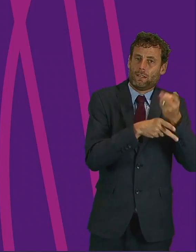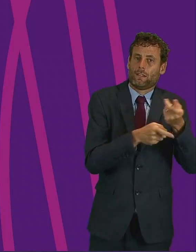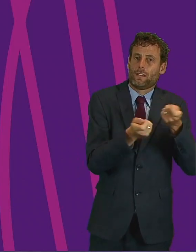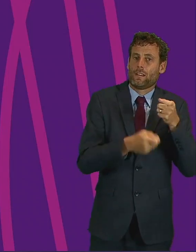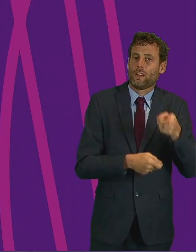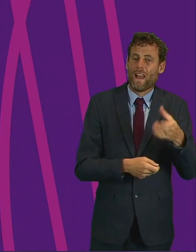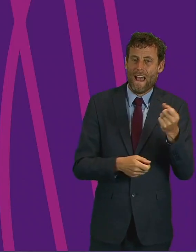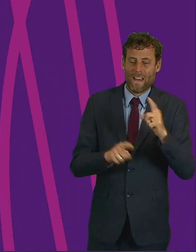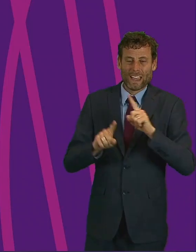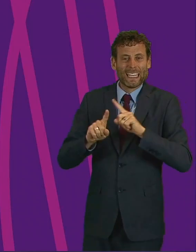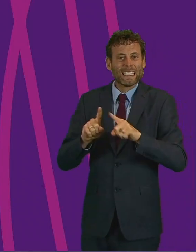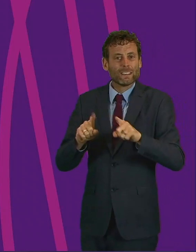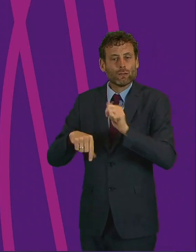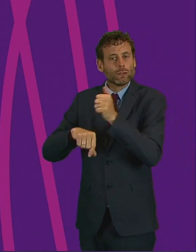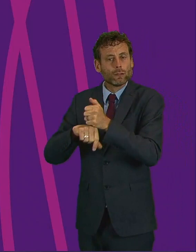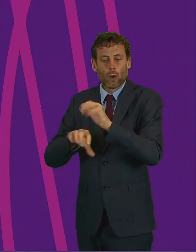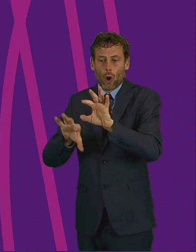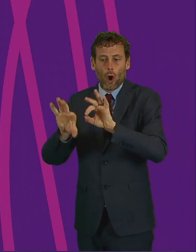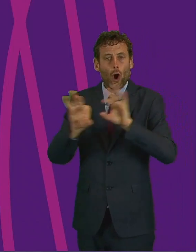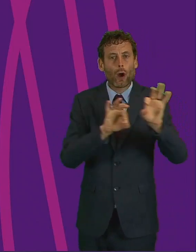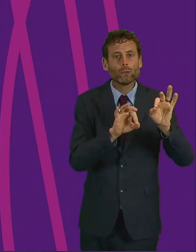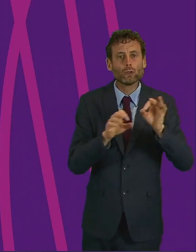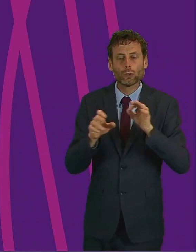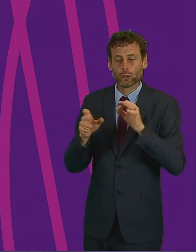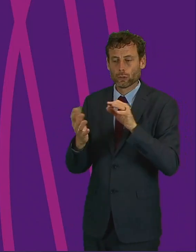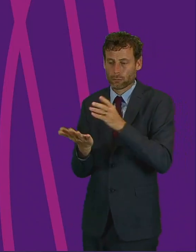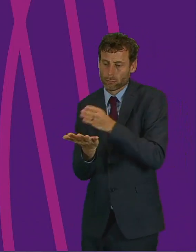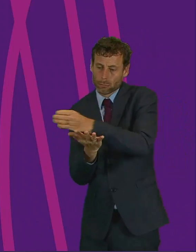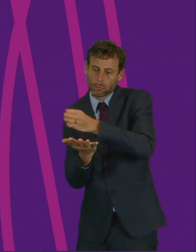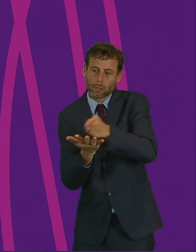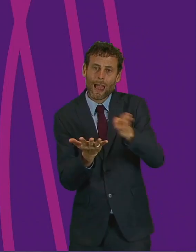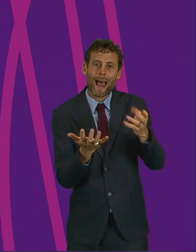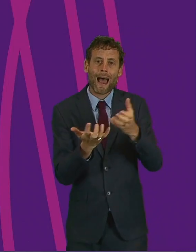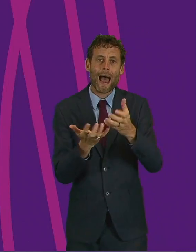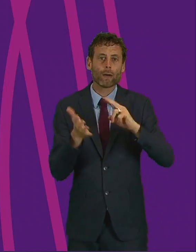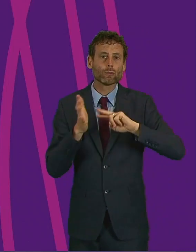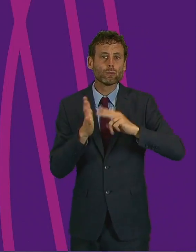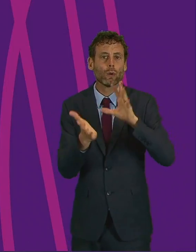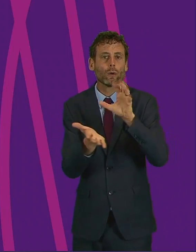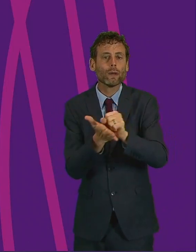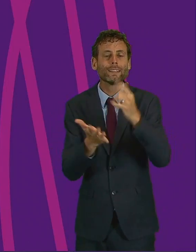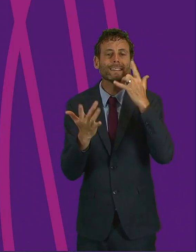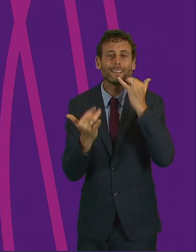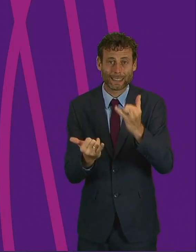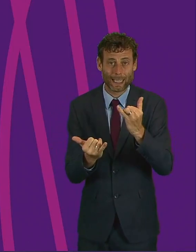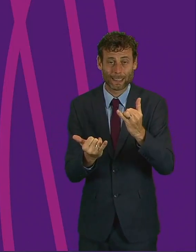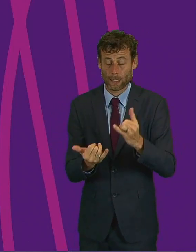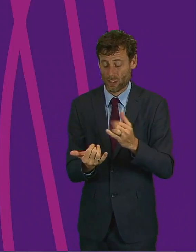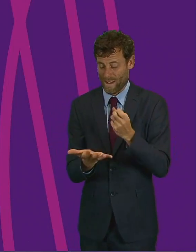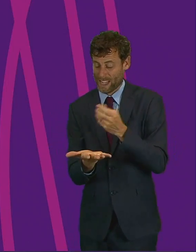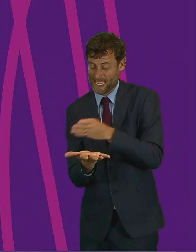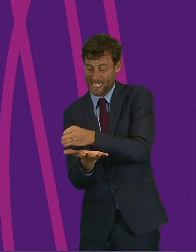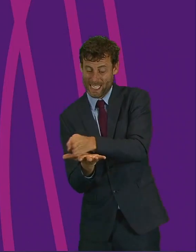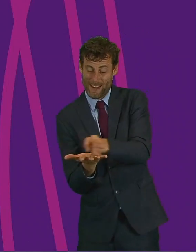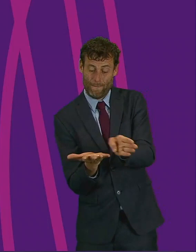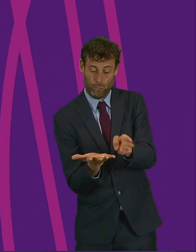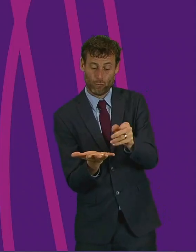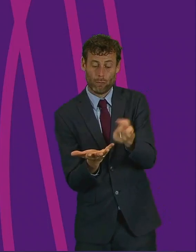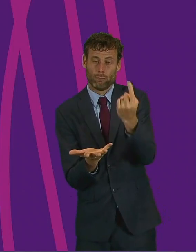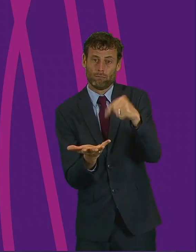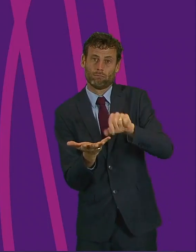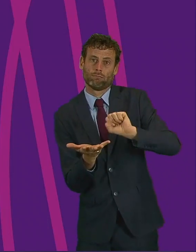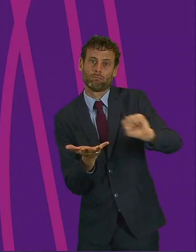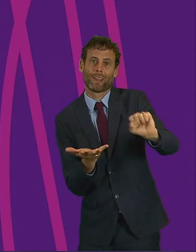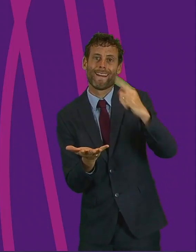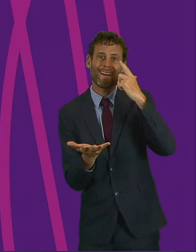of testing. The one that he is talking about is ongoing, and as I said, we will publish the data from that as that data is in the reliable and robust